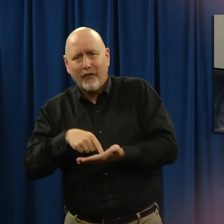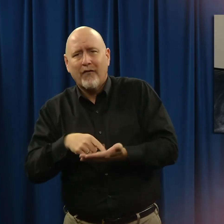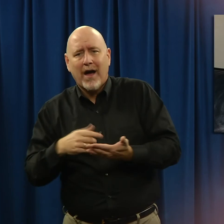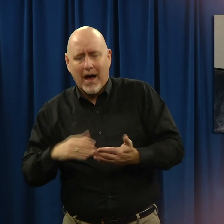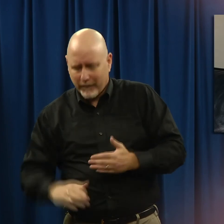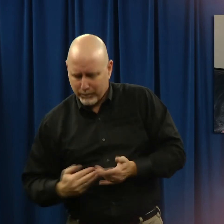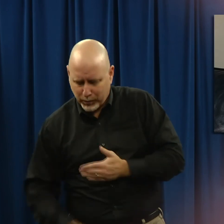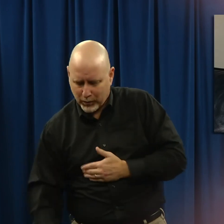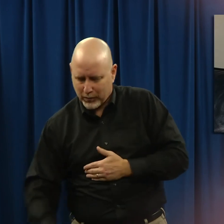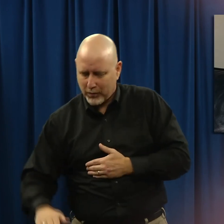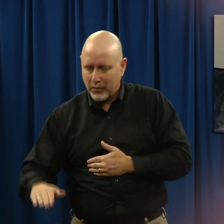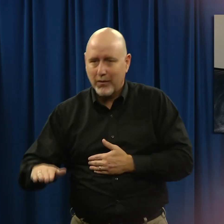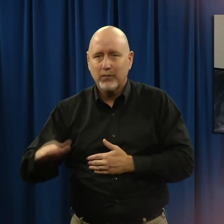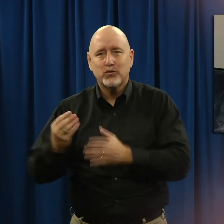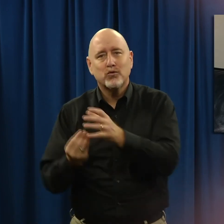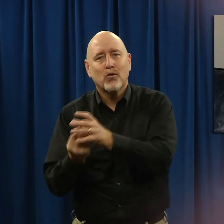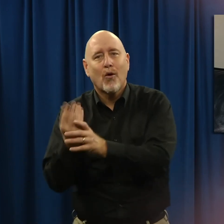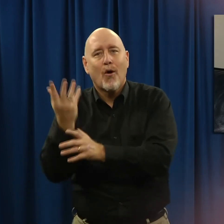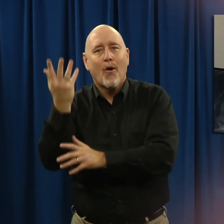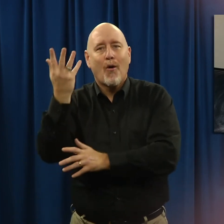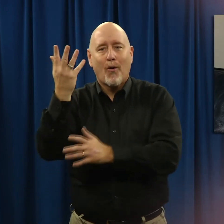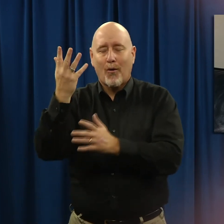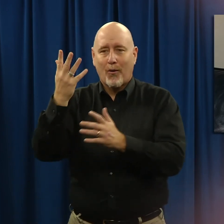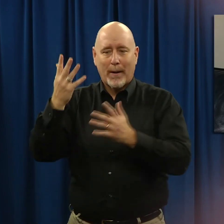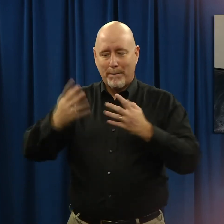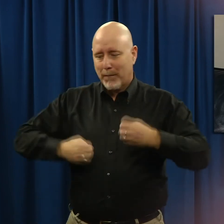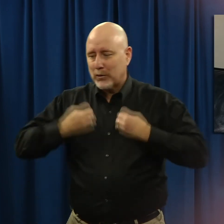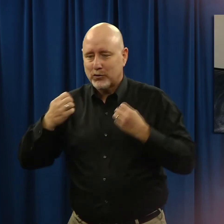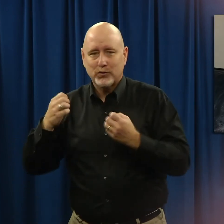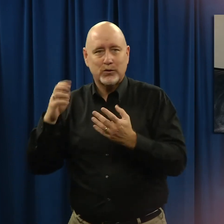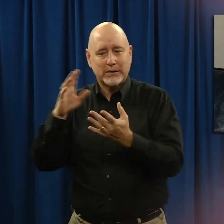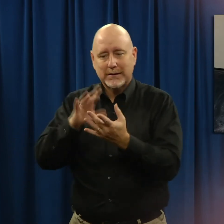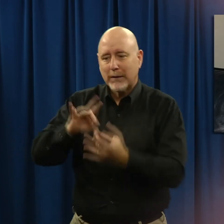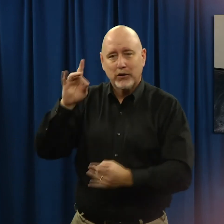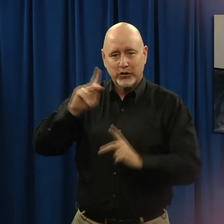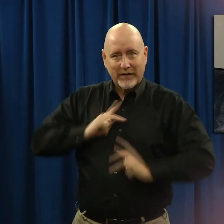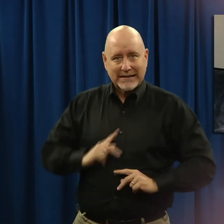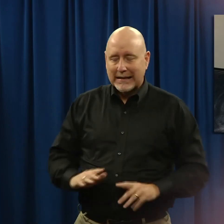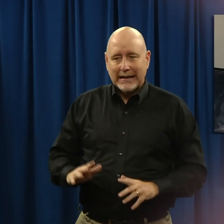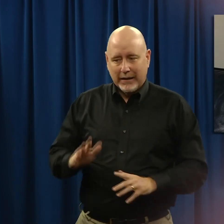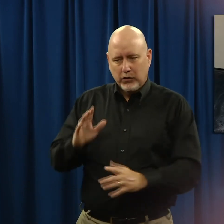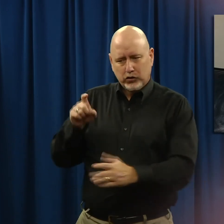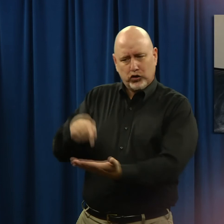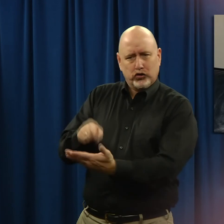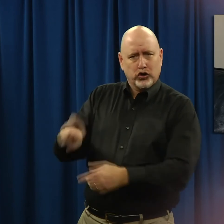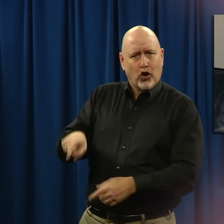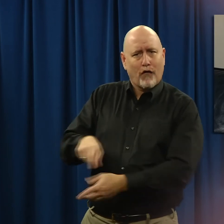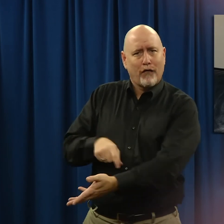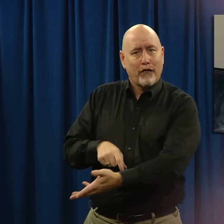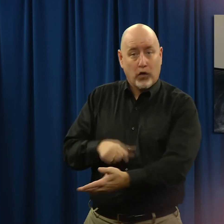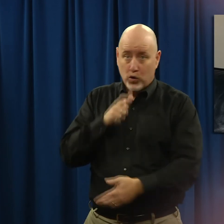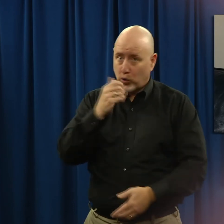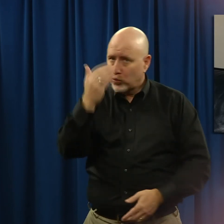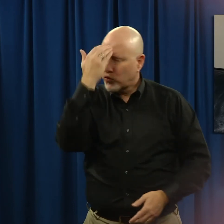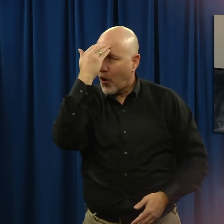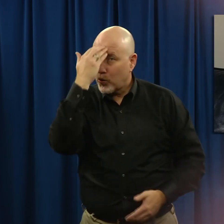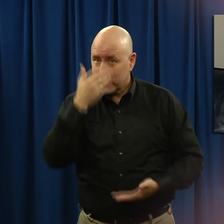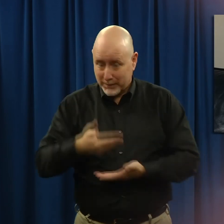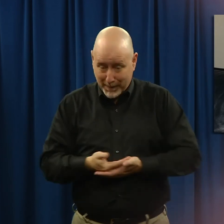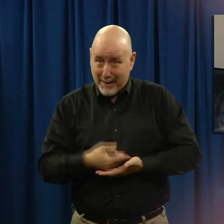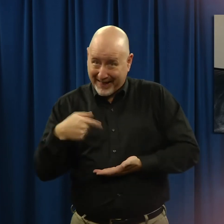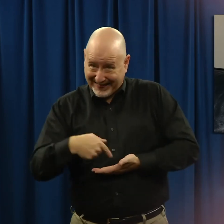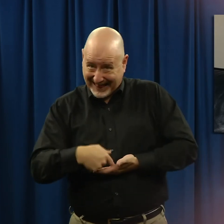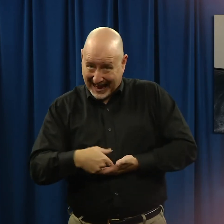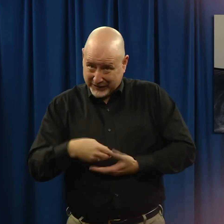opportunity to grow spiritually, emotionally, and physically. Who knows? Who knows if